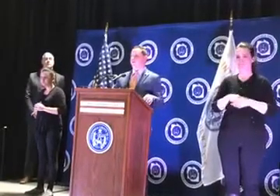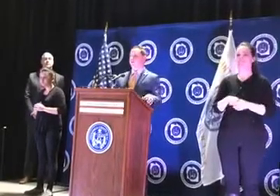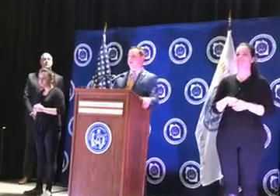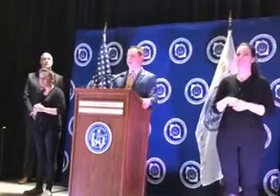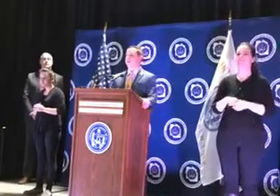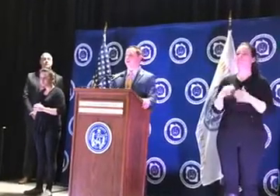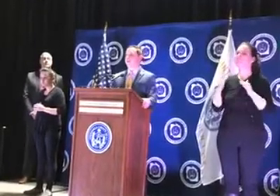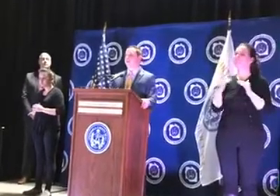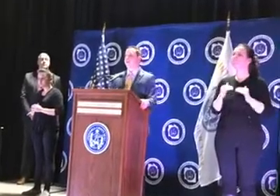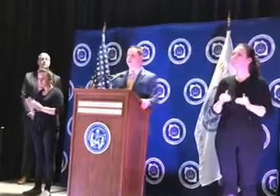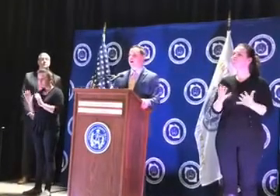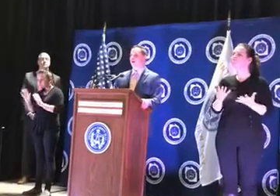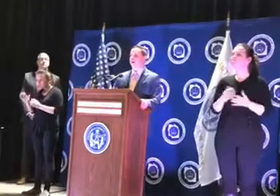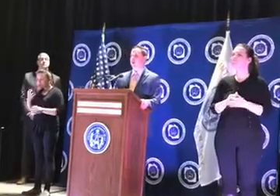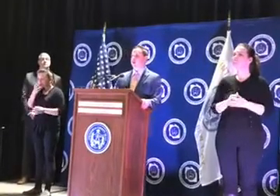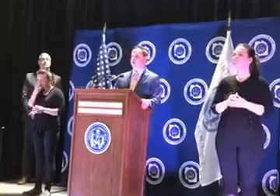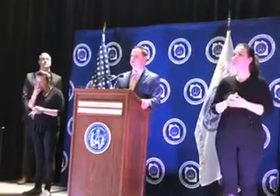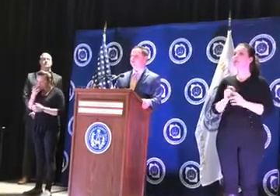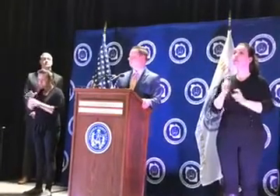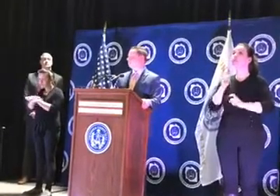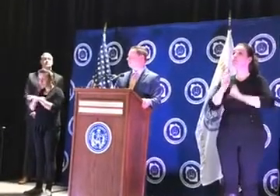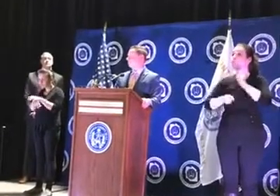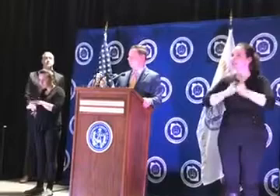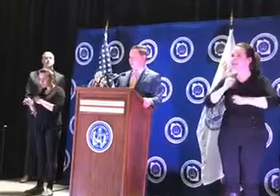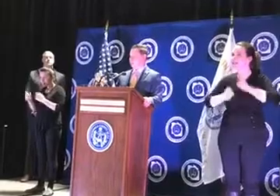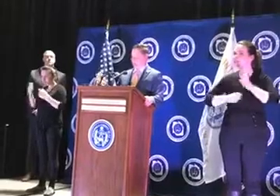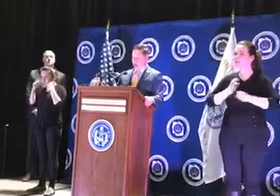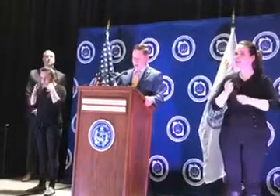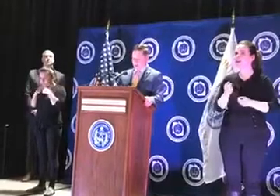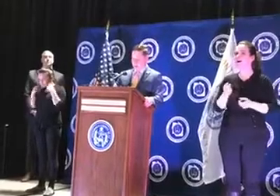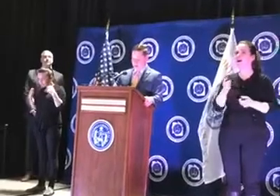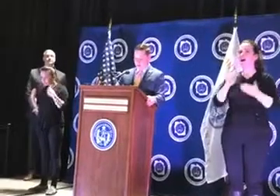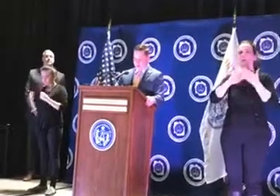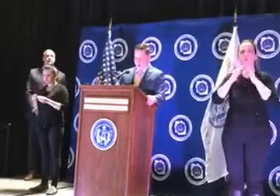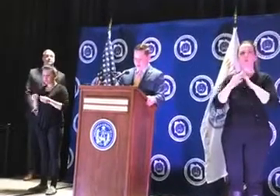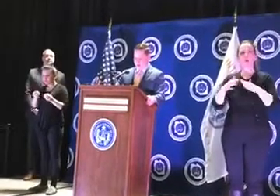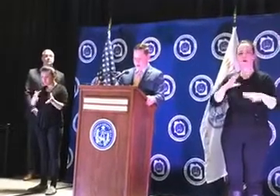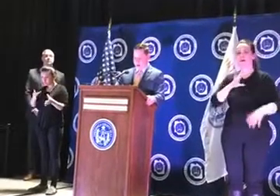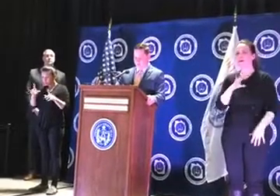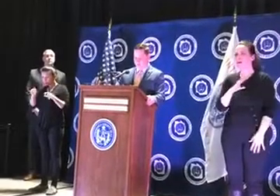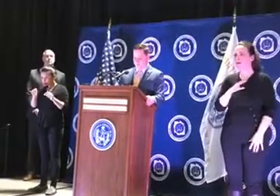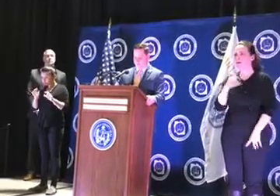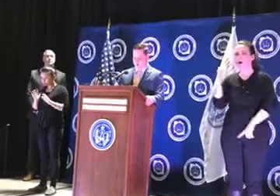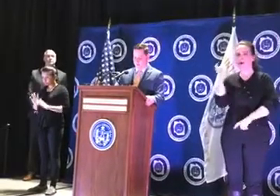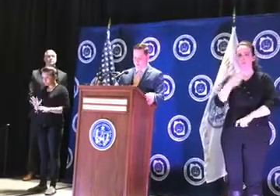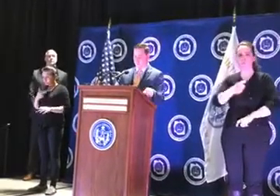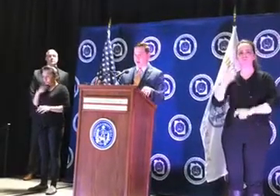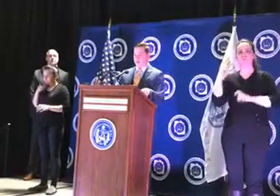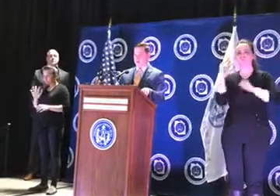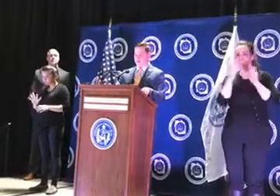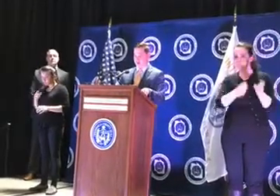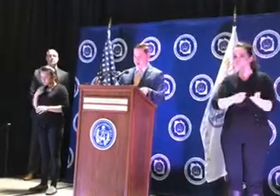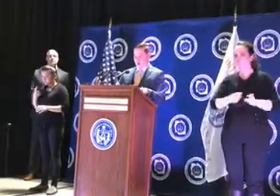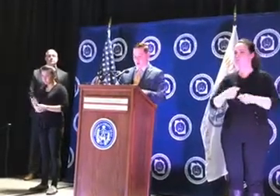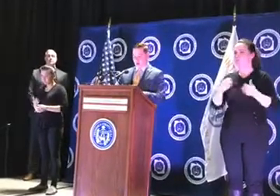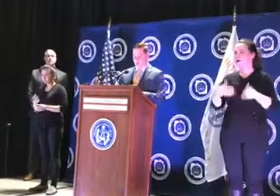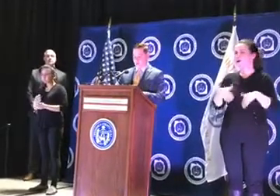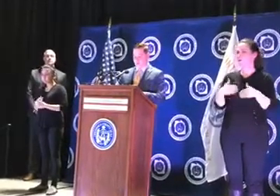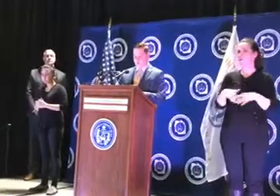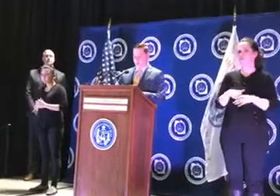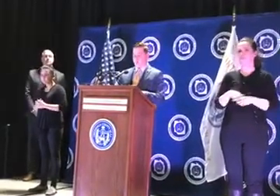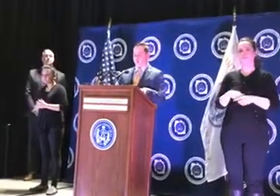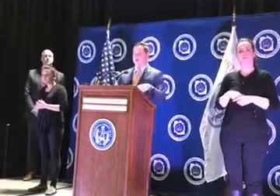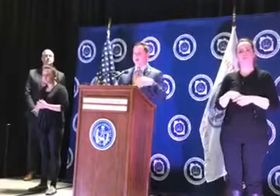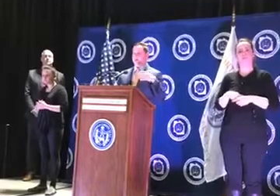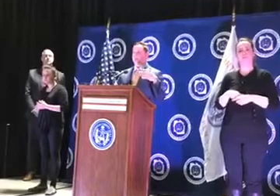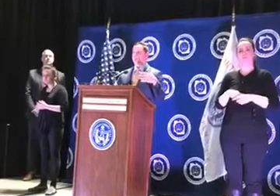lot of innovative ideas about dealing with the PPE issue that we have for our supply chain.